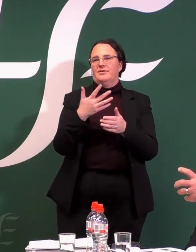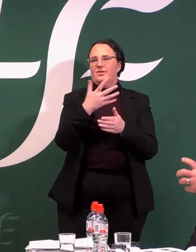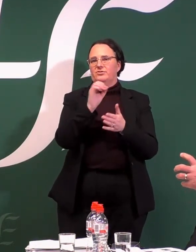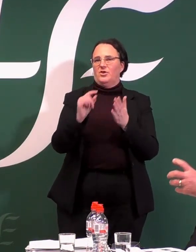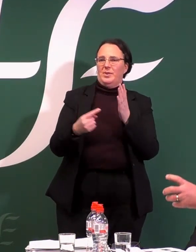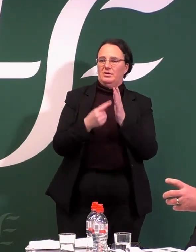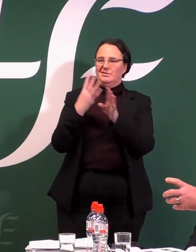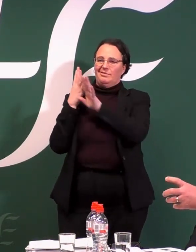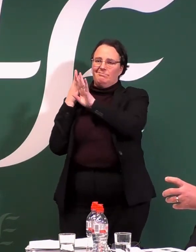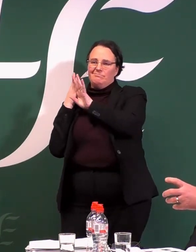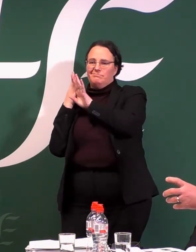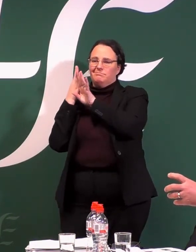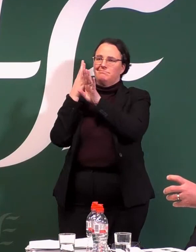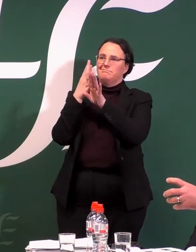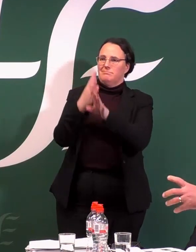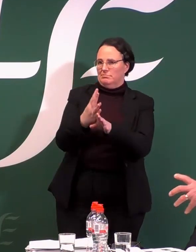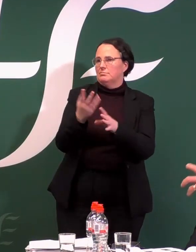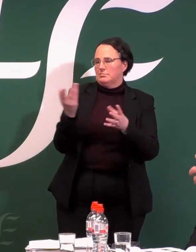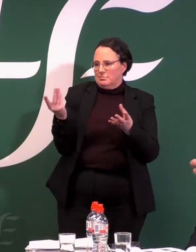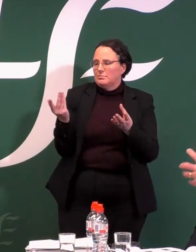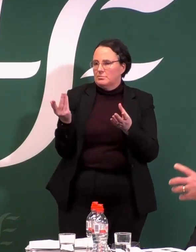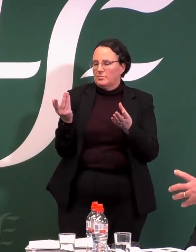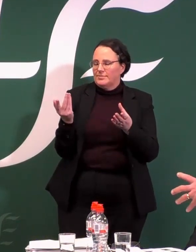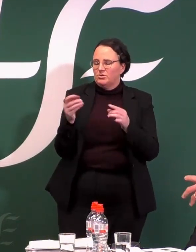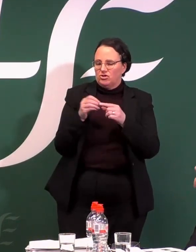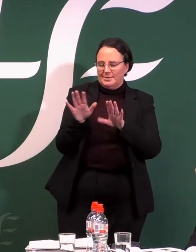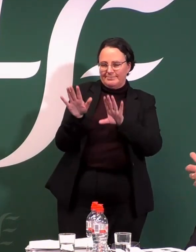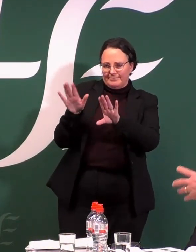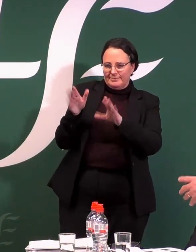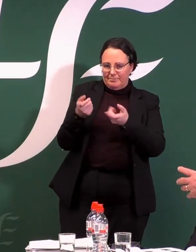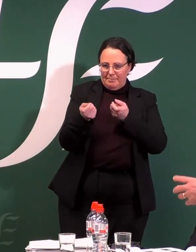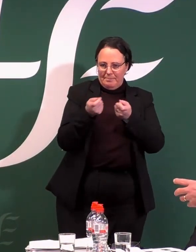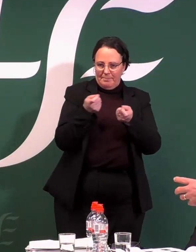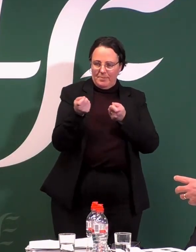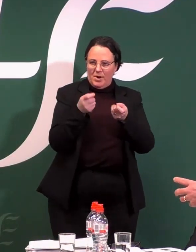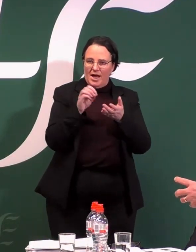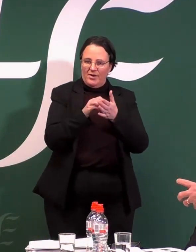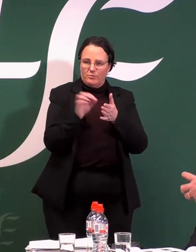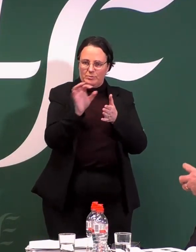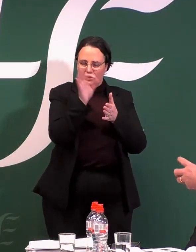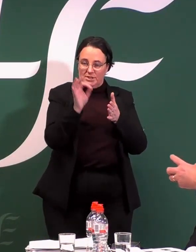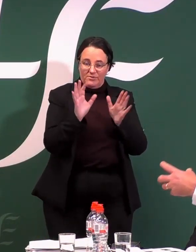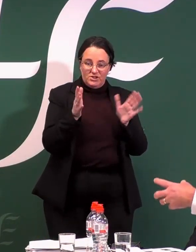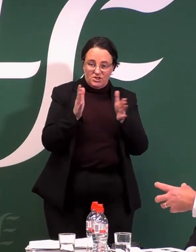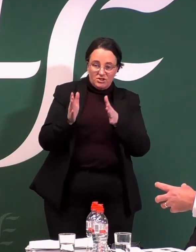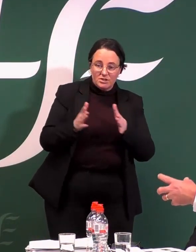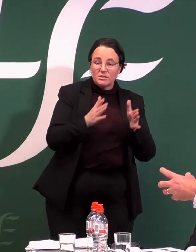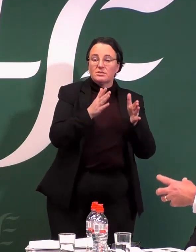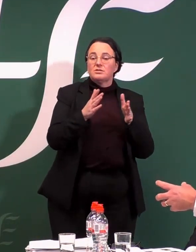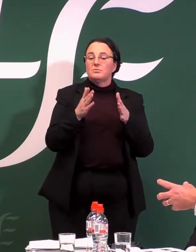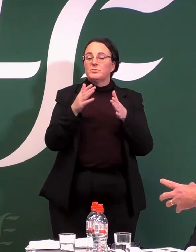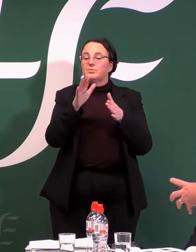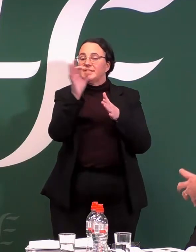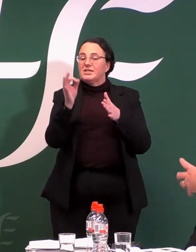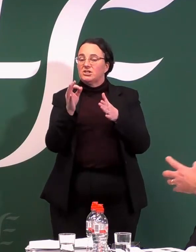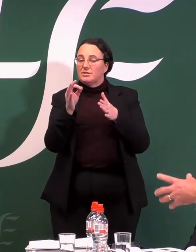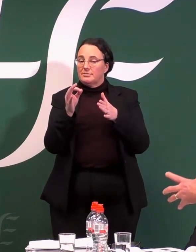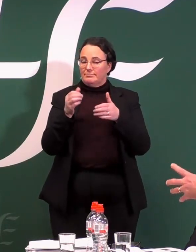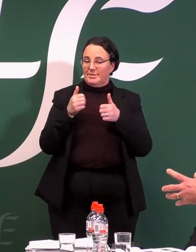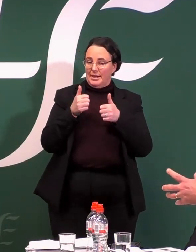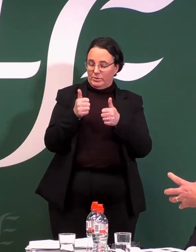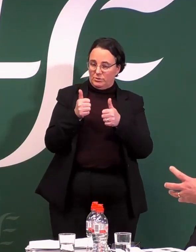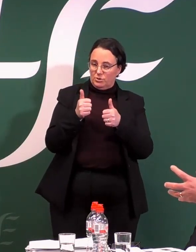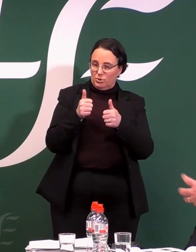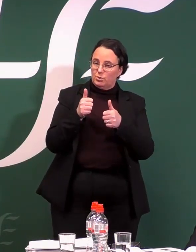certain cohort suddenly turn up at a centre. So we're trying to manage them such that we have a certain proportion of those done or only a certain percentage are eligible so that we